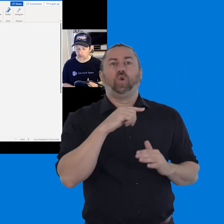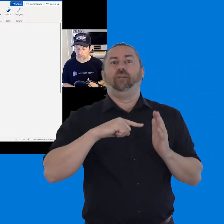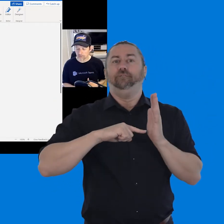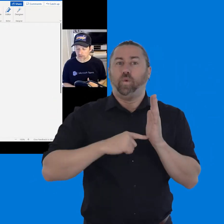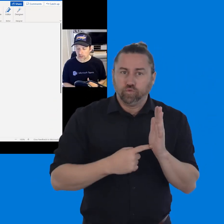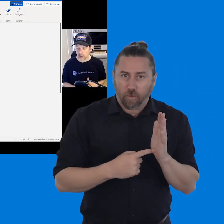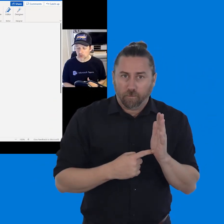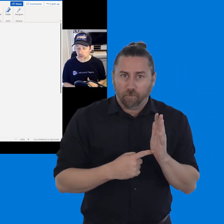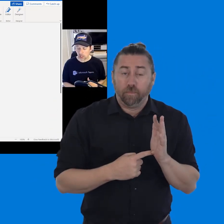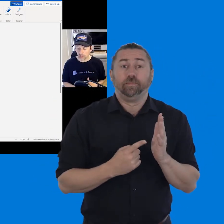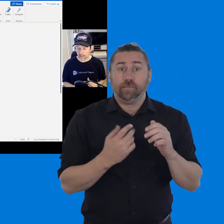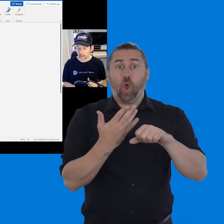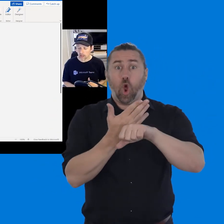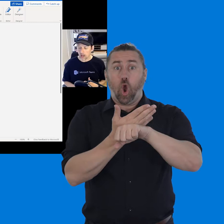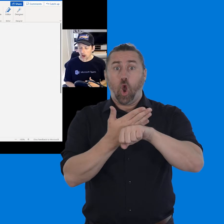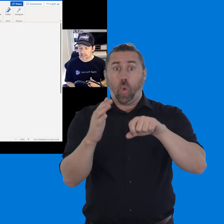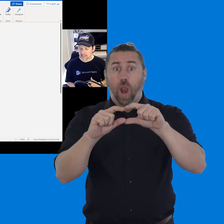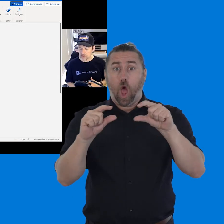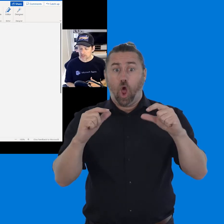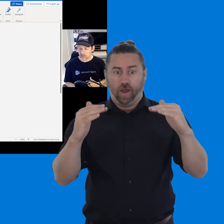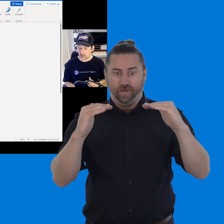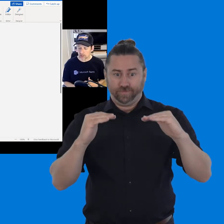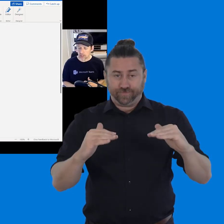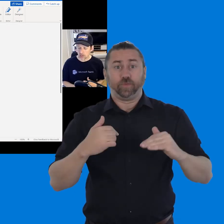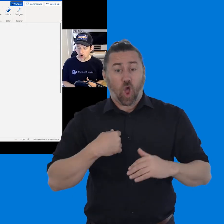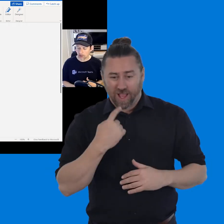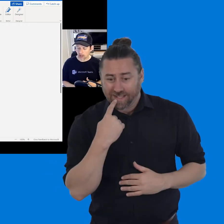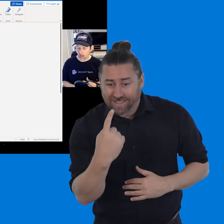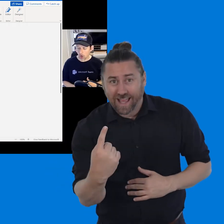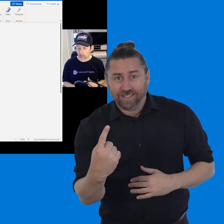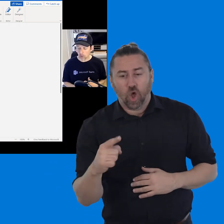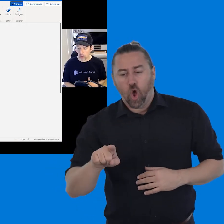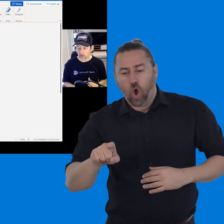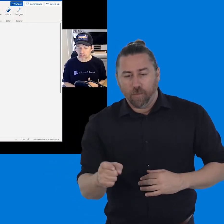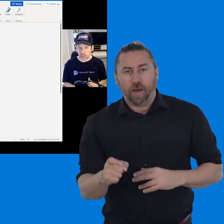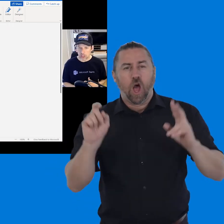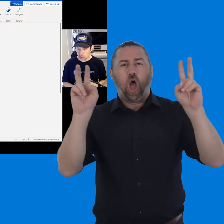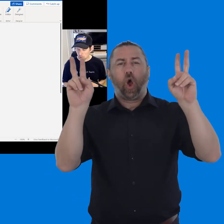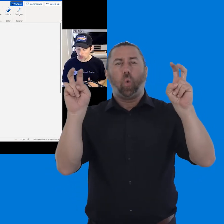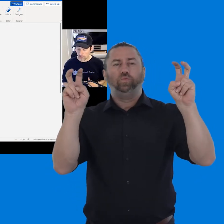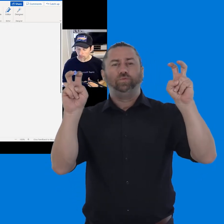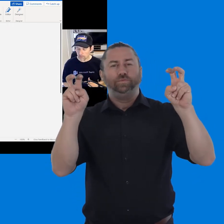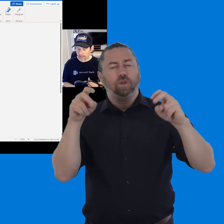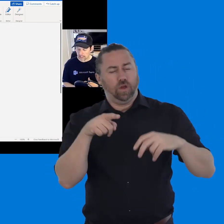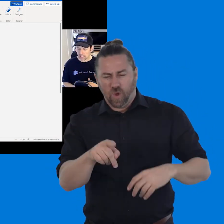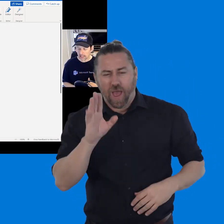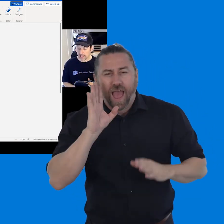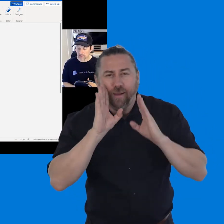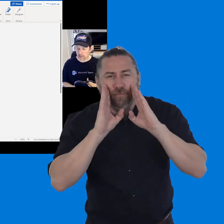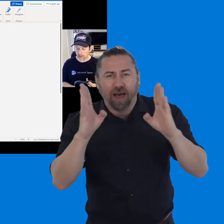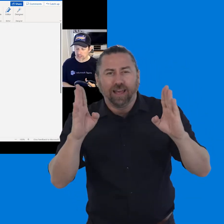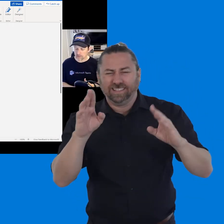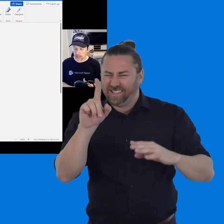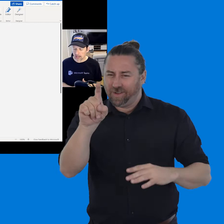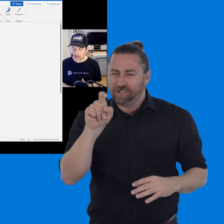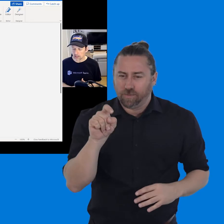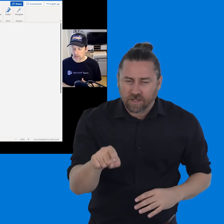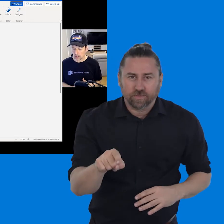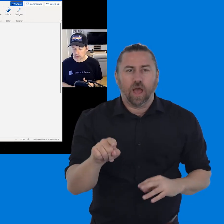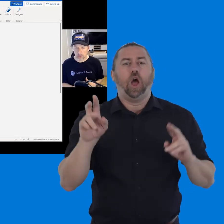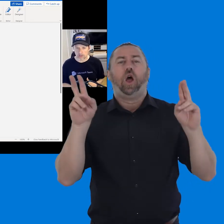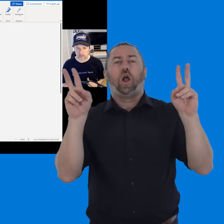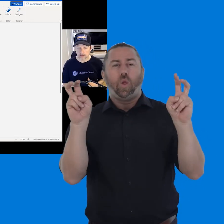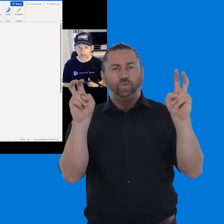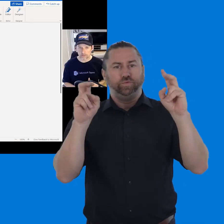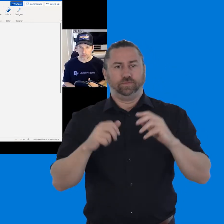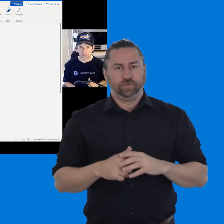full stop. New line. I said to her, comma, open quotes, you are amazing, exclamation mark,